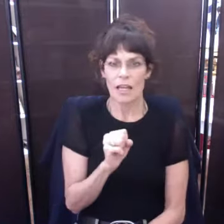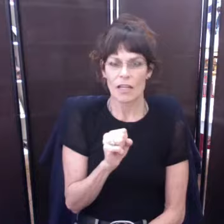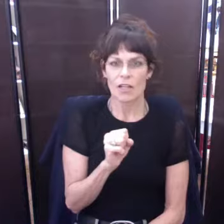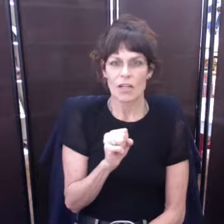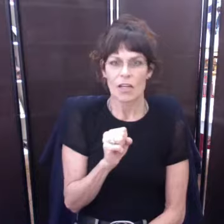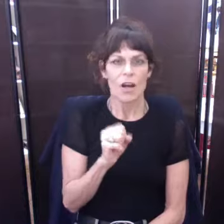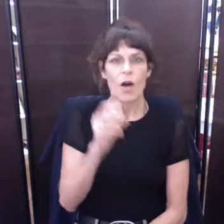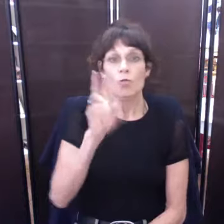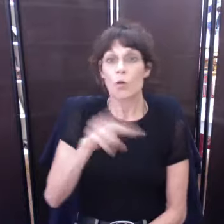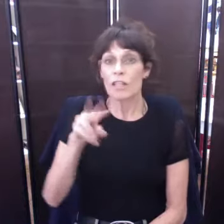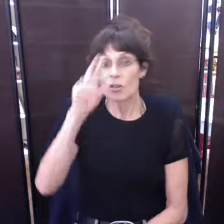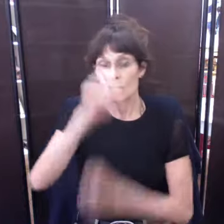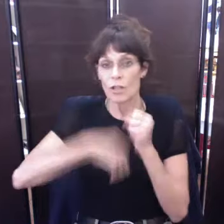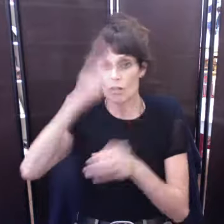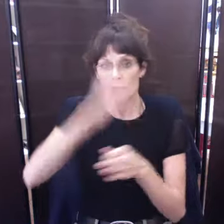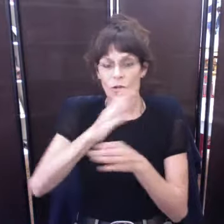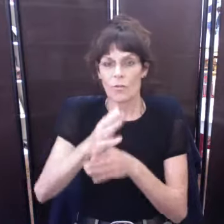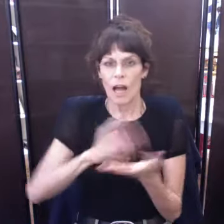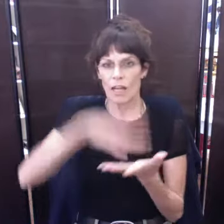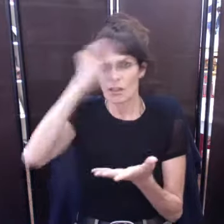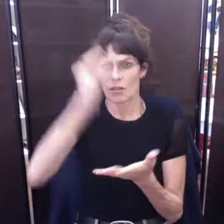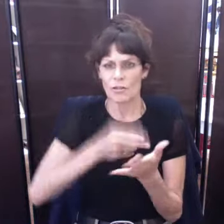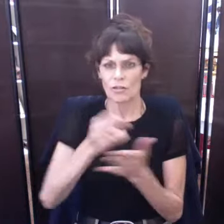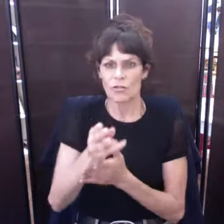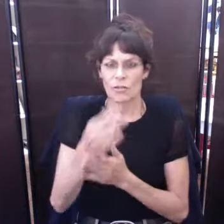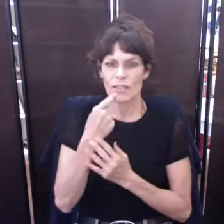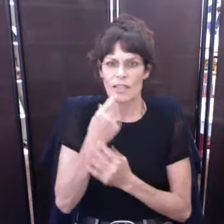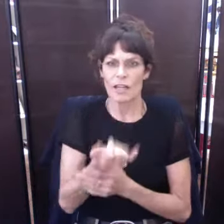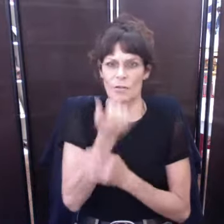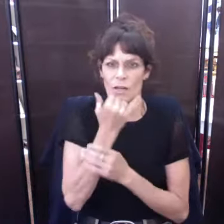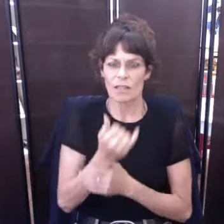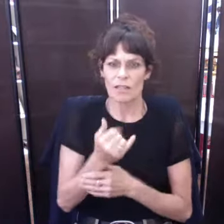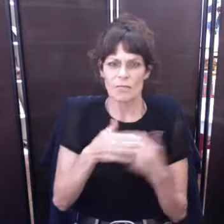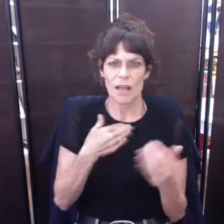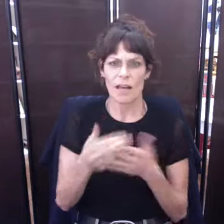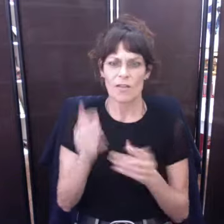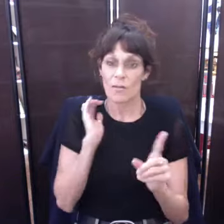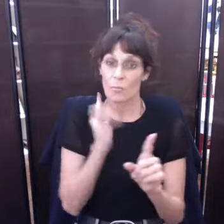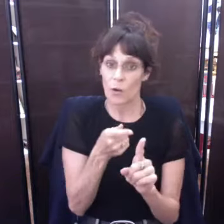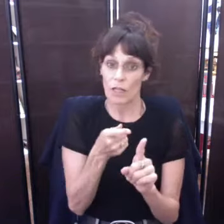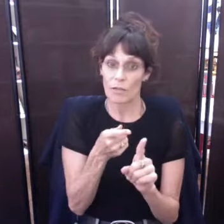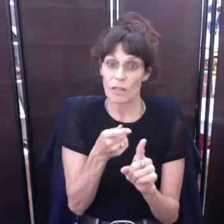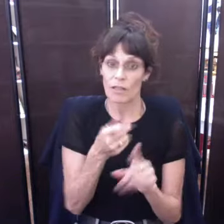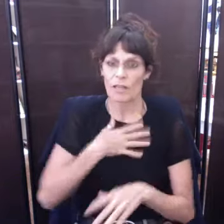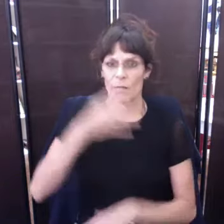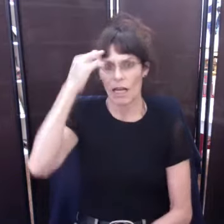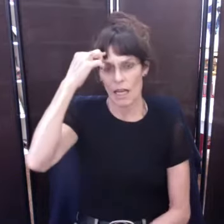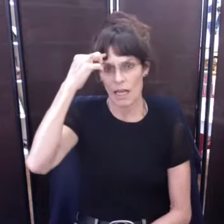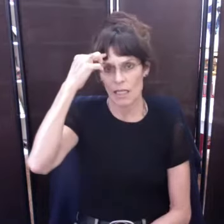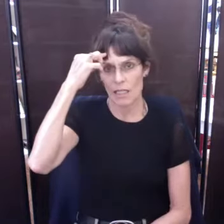I found that out, and I had been saying it wrong. And does it really matter? The point is that in my head, see, it's always in